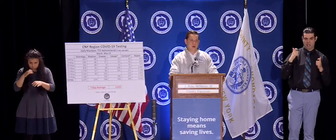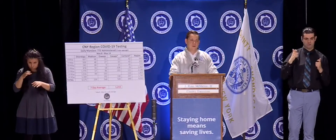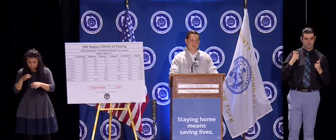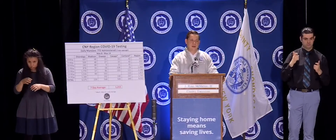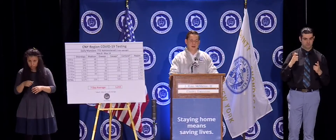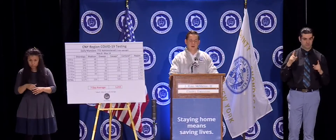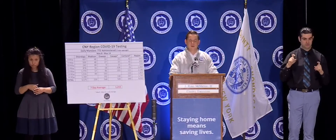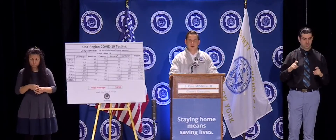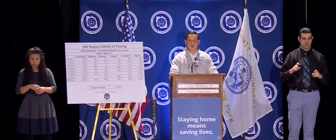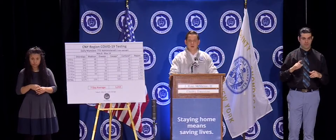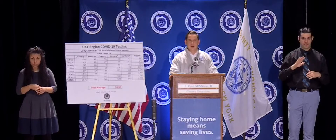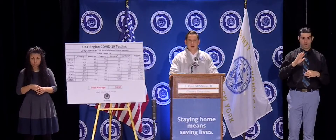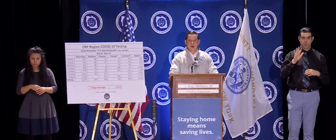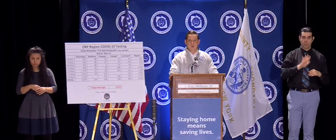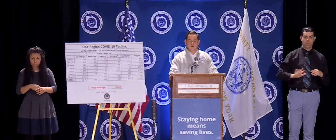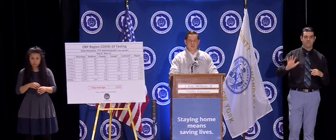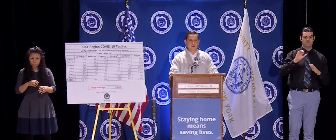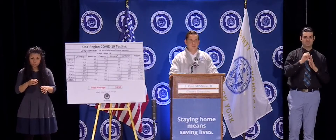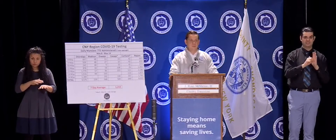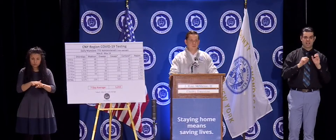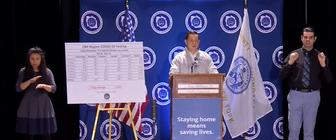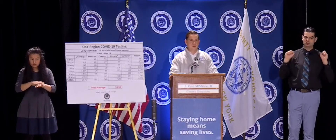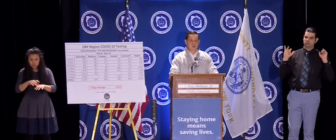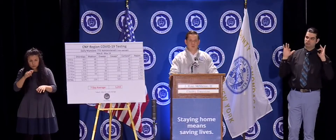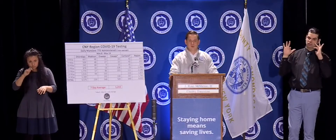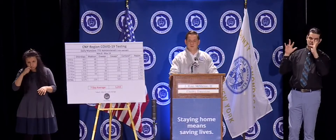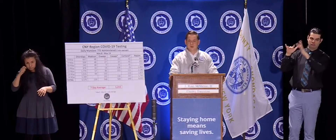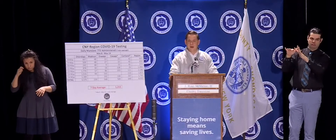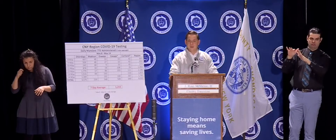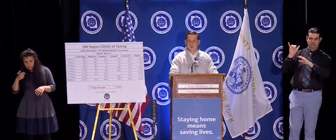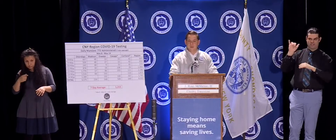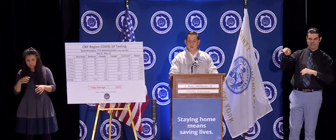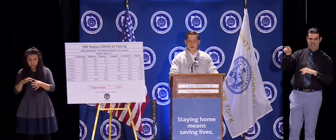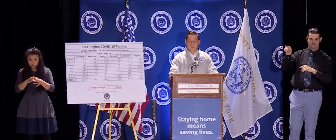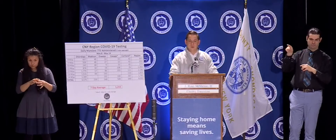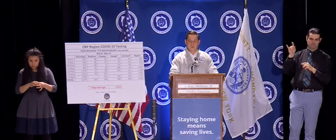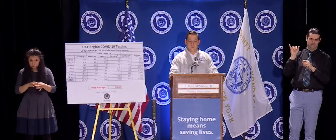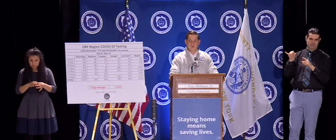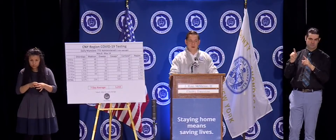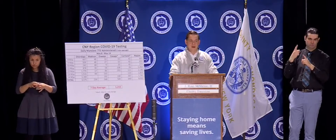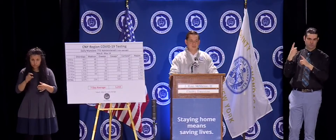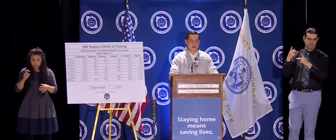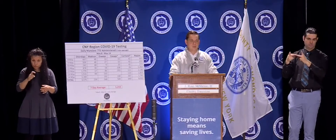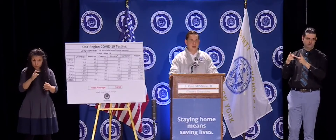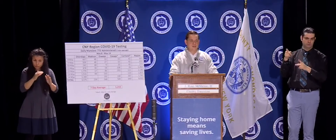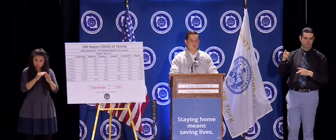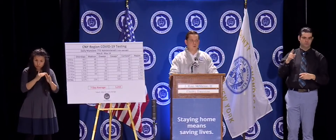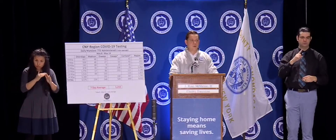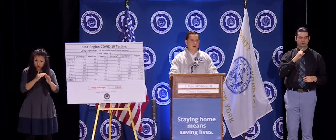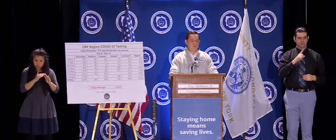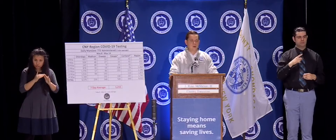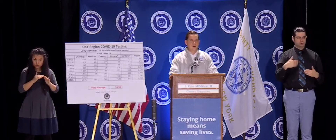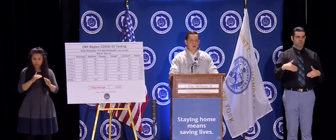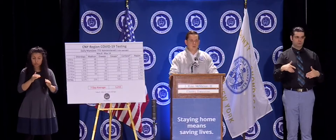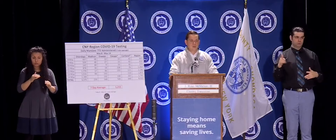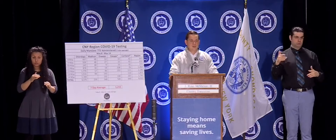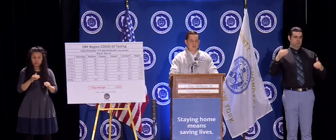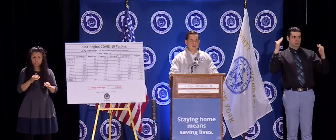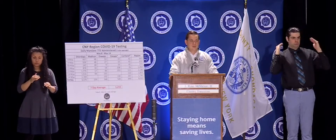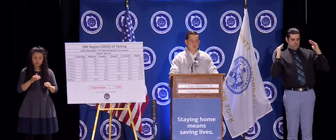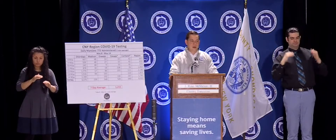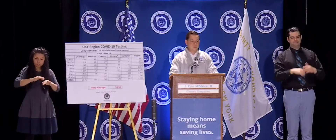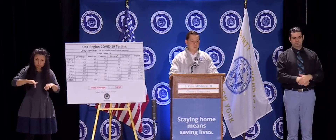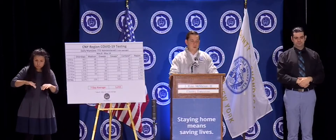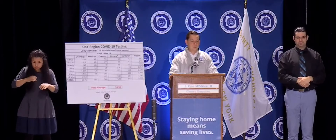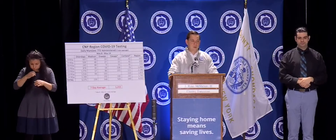testing from around the state now. So we've teamed up nursing homes with different labs. We've managed that process for them, and we